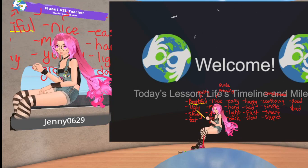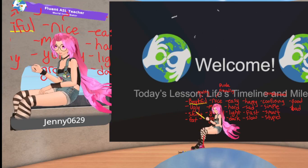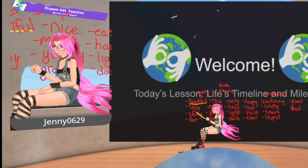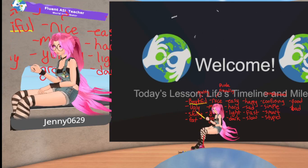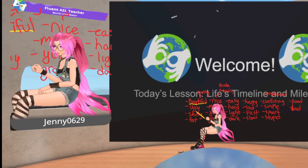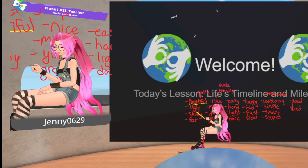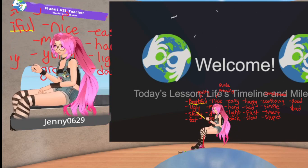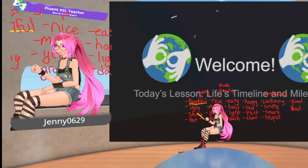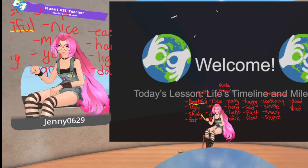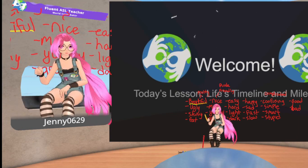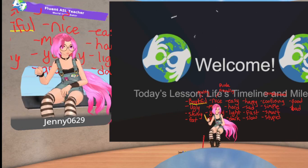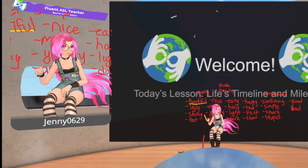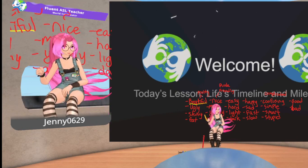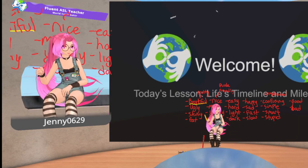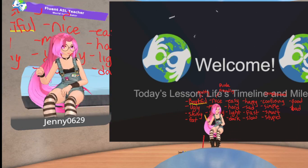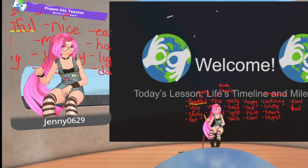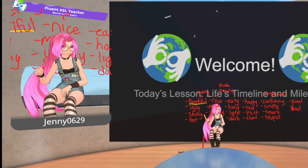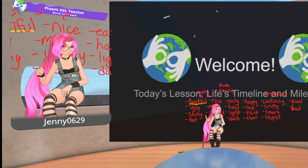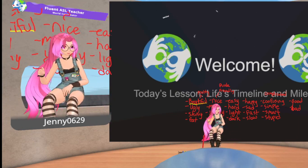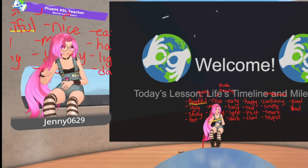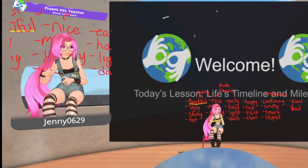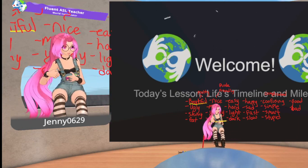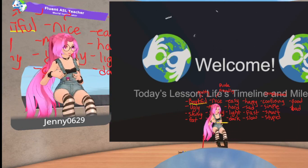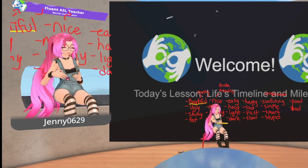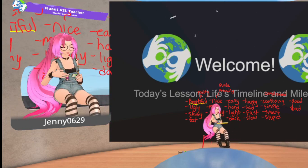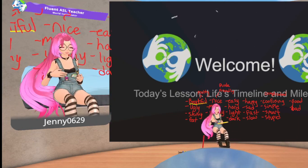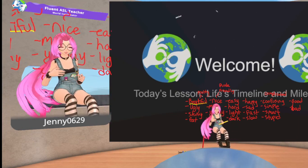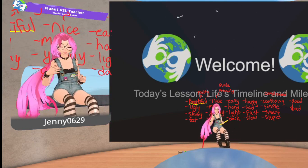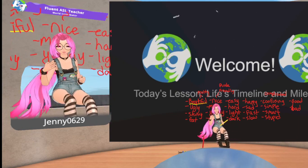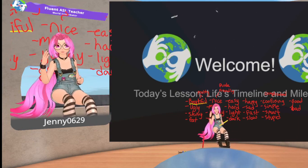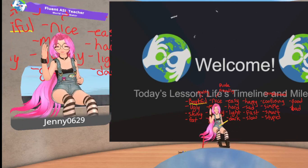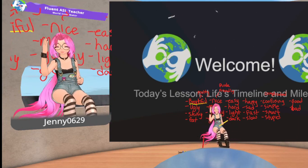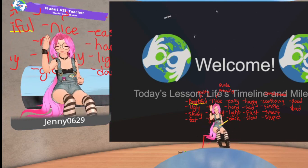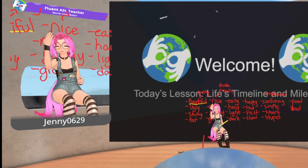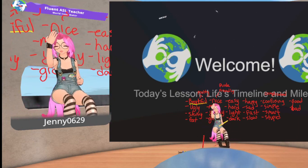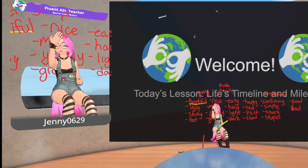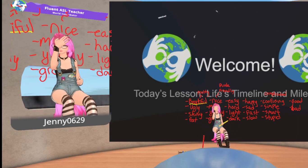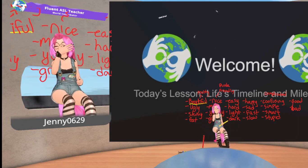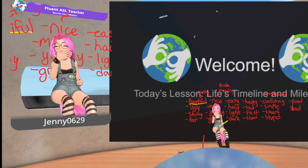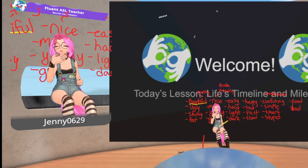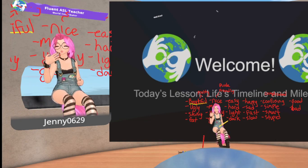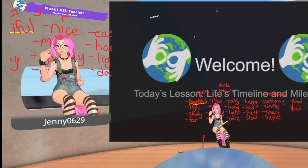Beautiful. Everyone in this room. Everyone is beautiful. Yes.